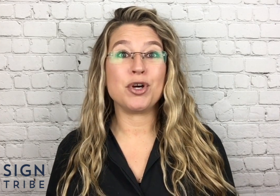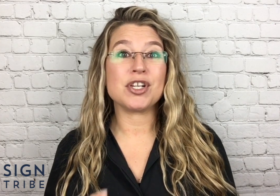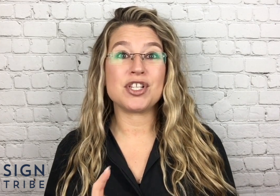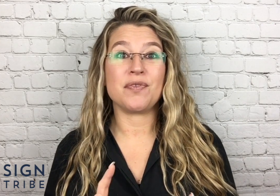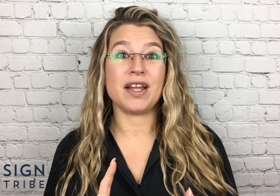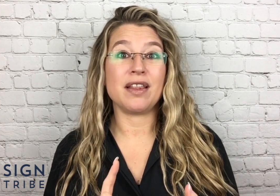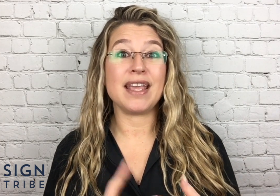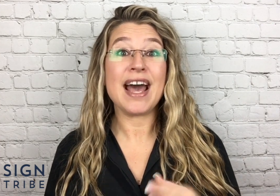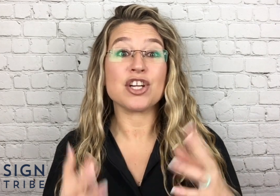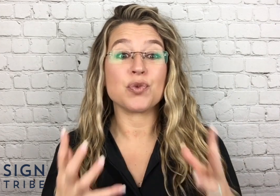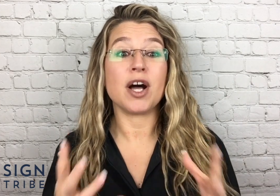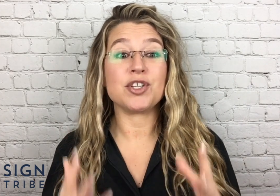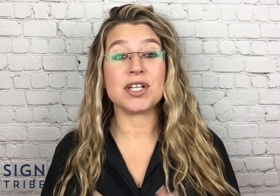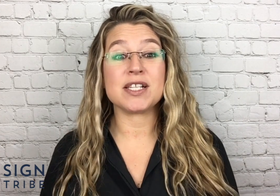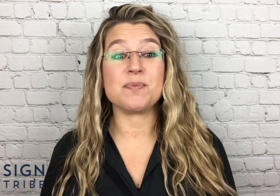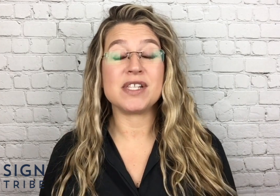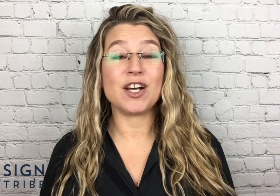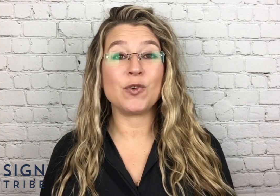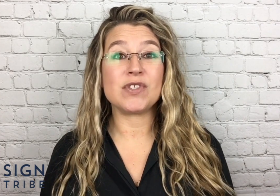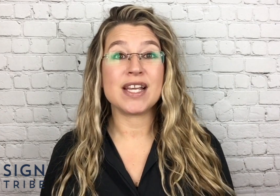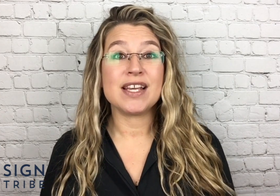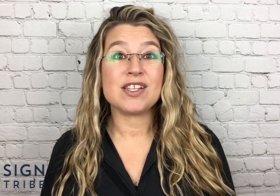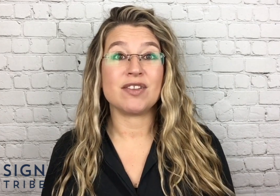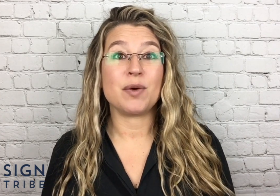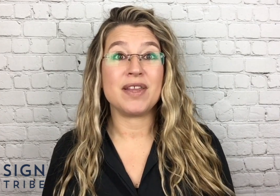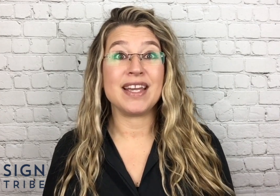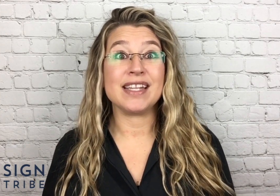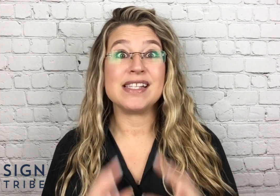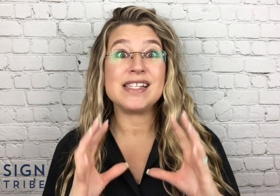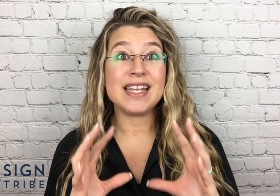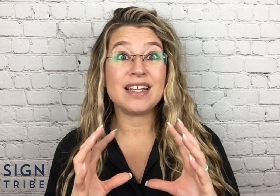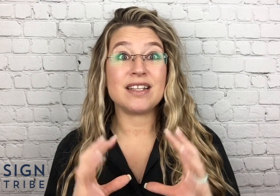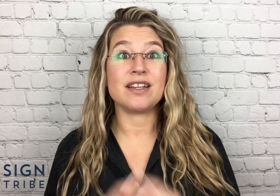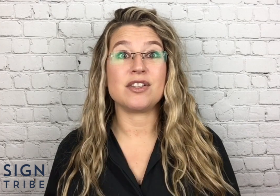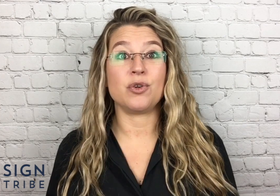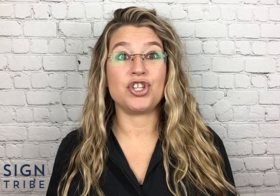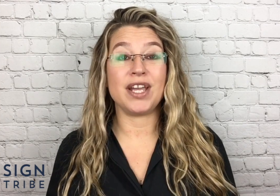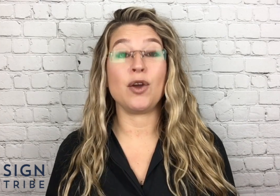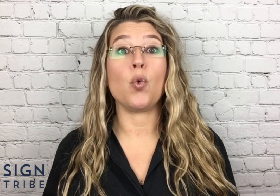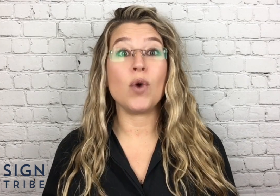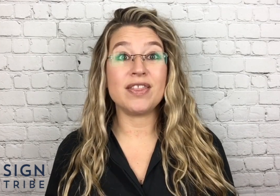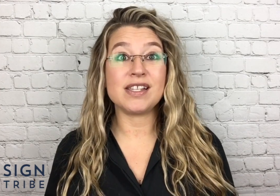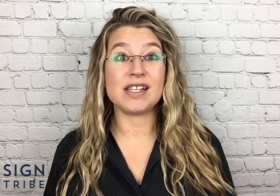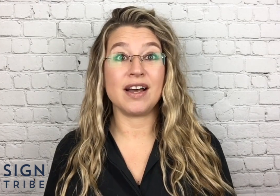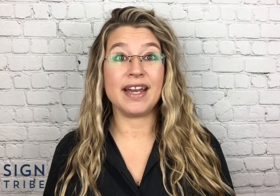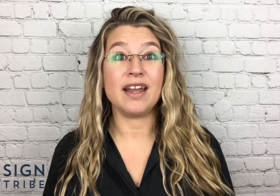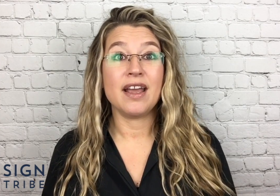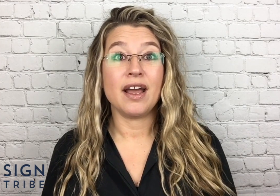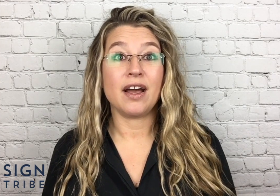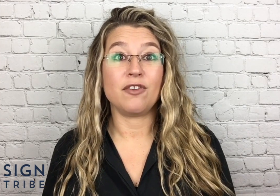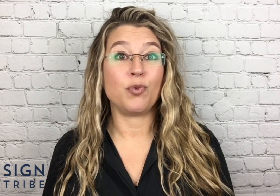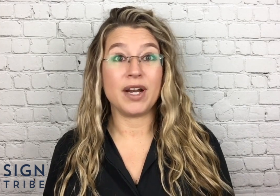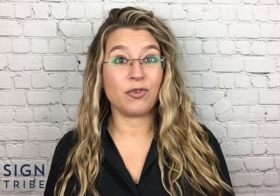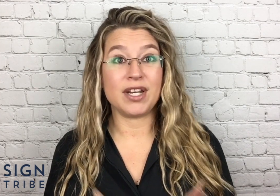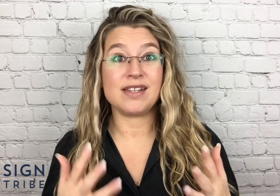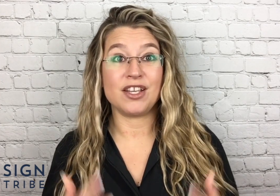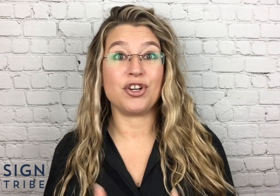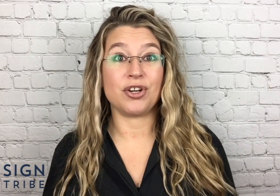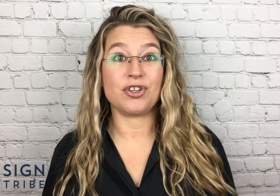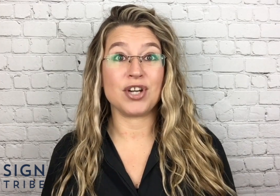you've got the actual objects themselves, so that way they can see it and associate it with the sign of whatever it is that you're trying to